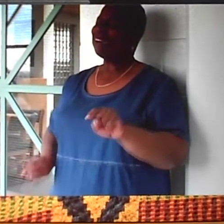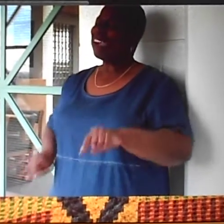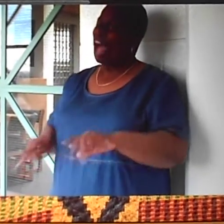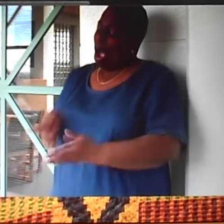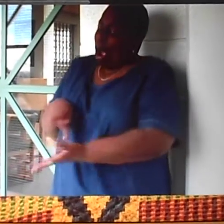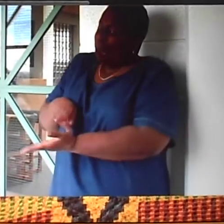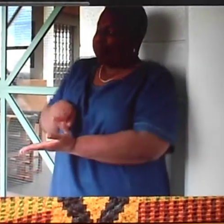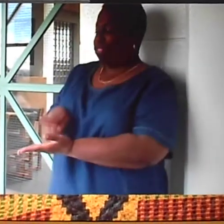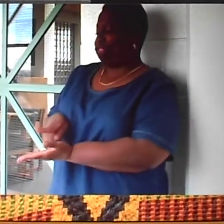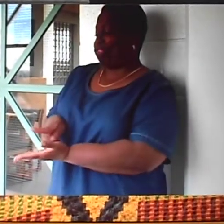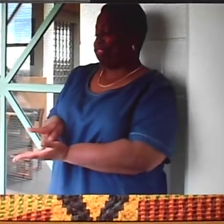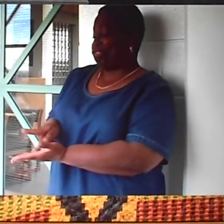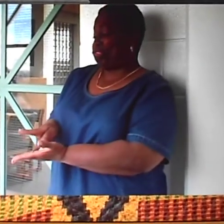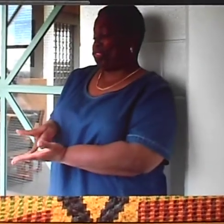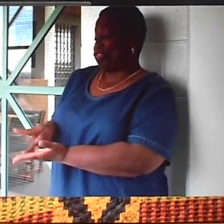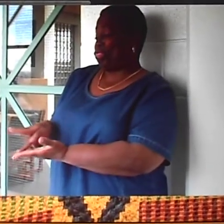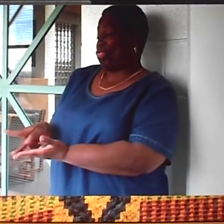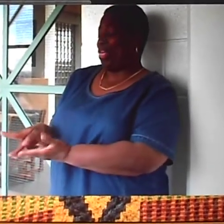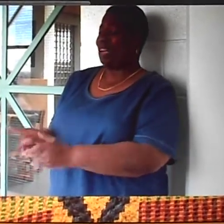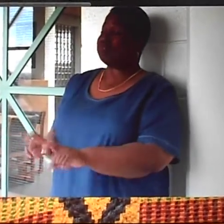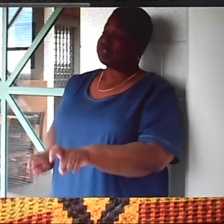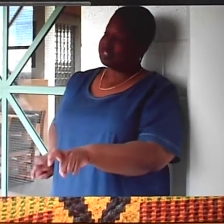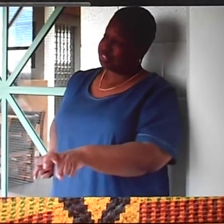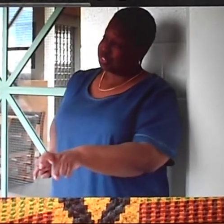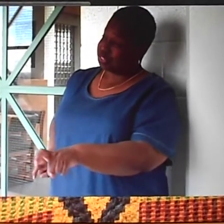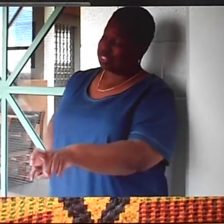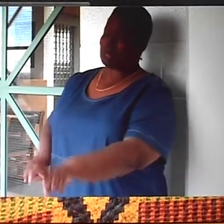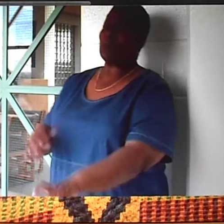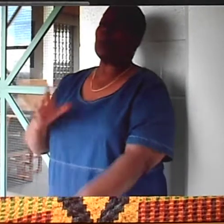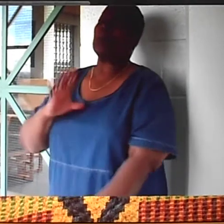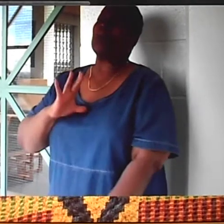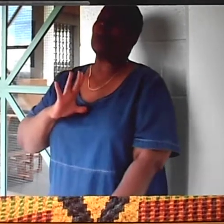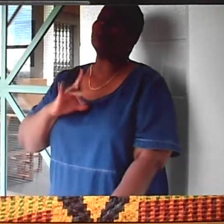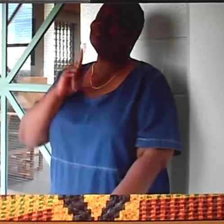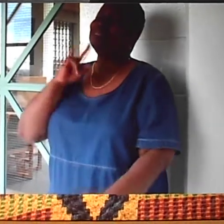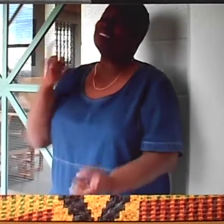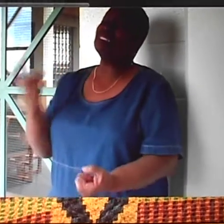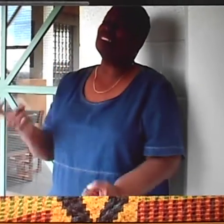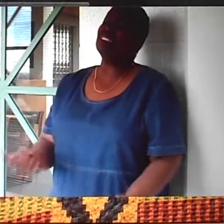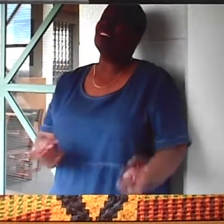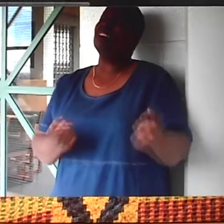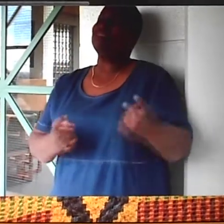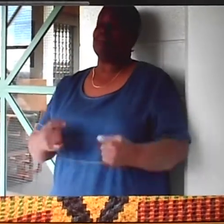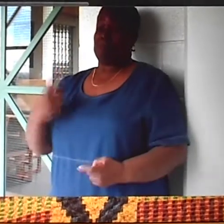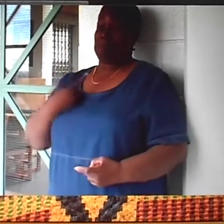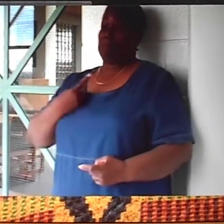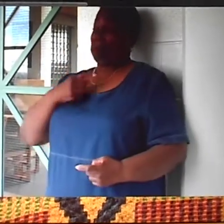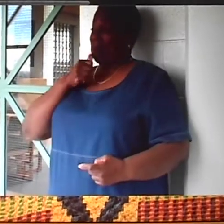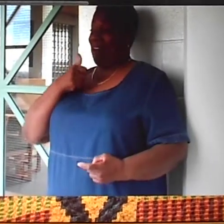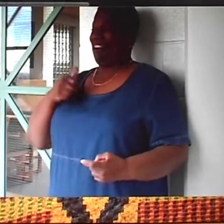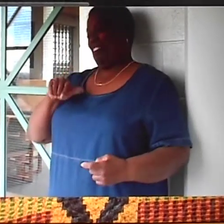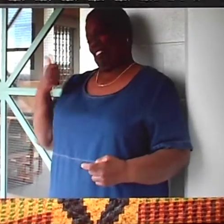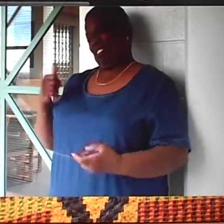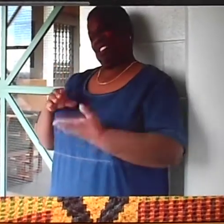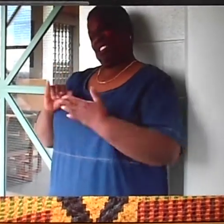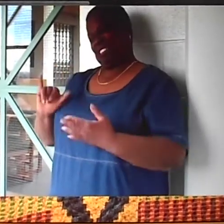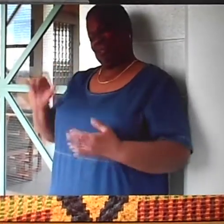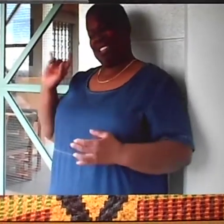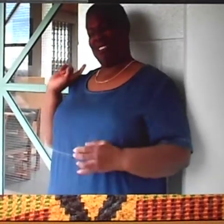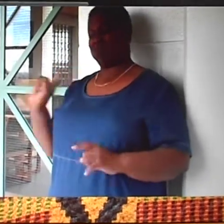the floor, and then I'll run and slide down the hall. It's kind of like you were skating a little bit, and